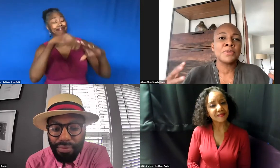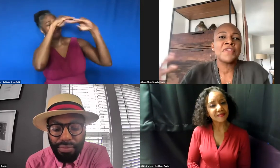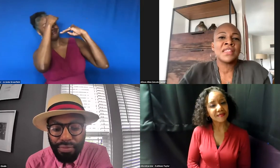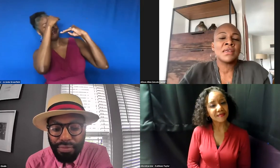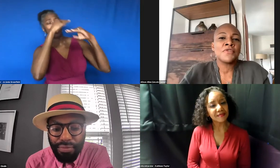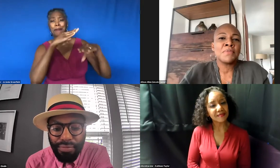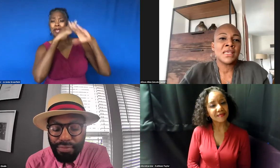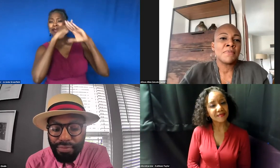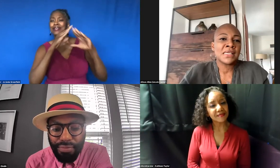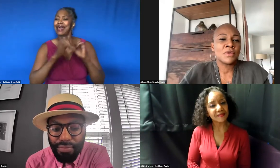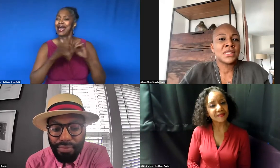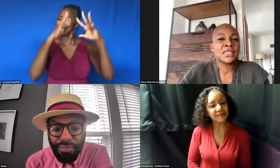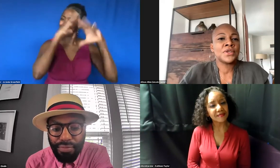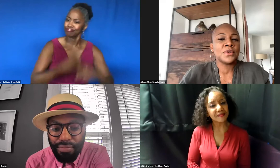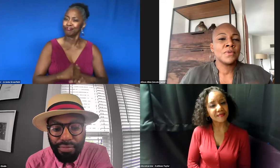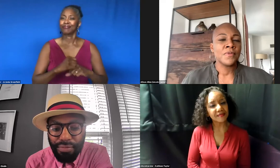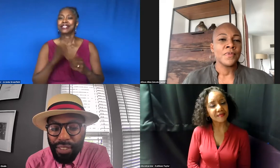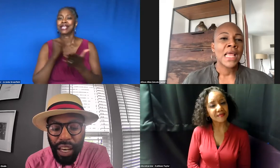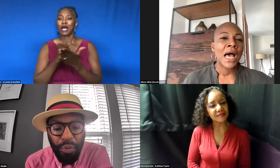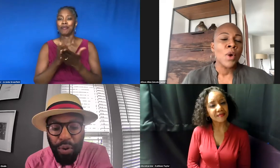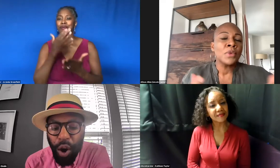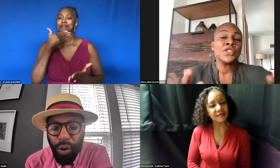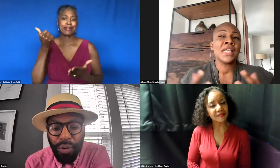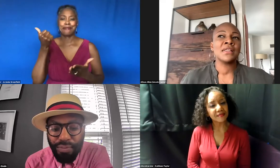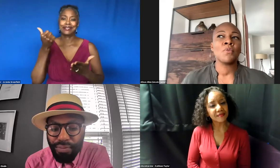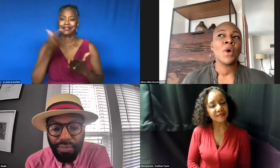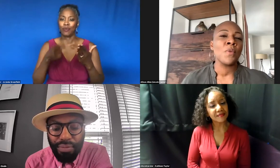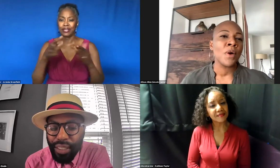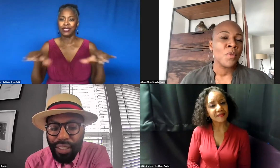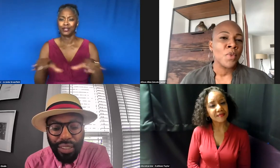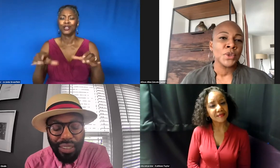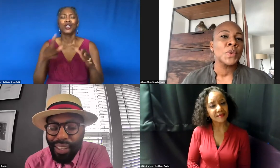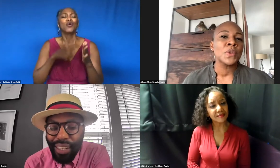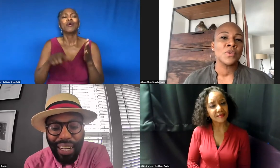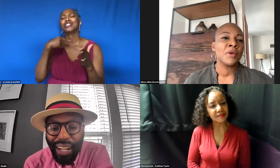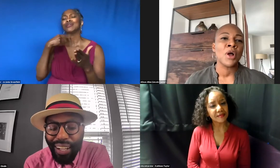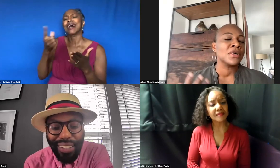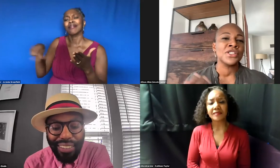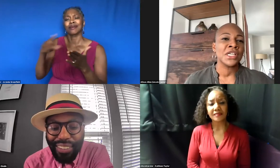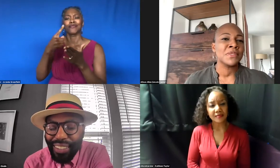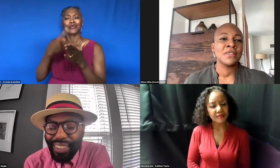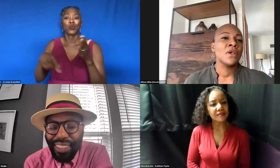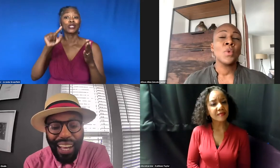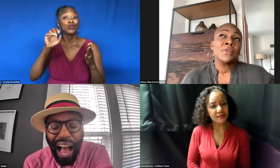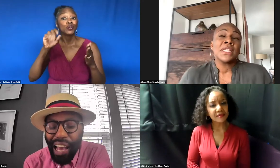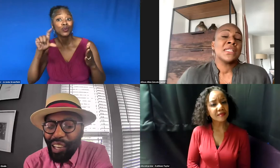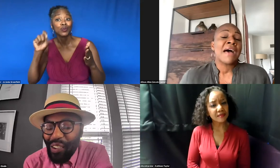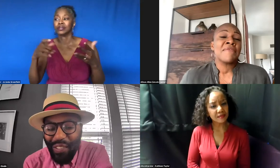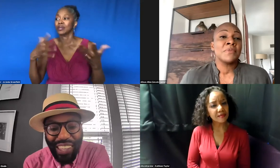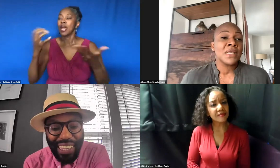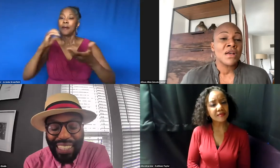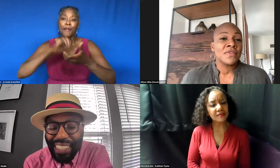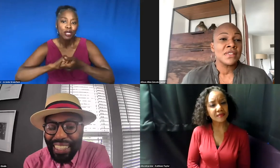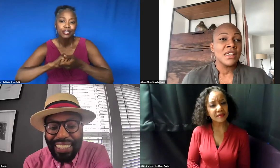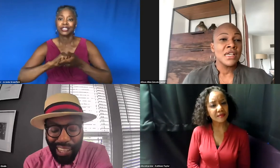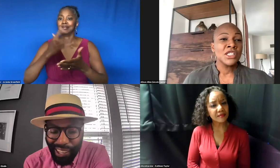that sort of prevent them from being the best of what they do? What would you say to them? What tools, what partnerships, what do they need to have